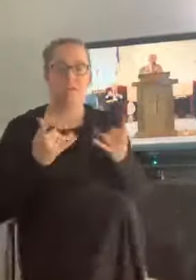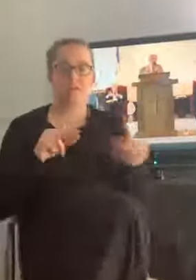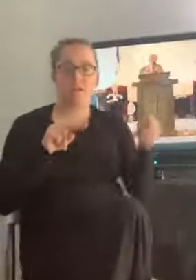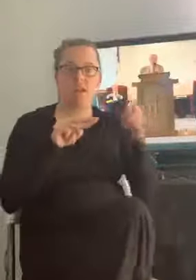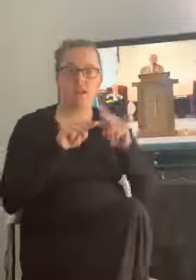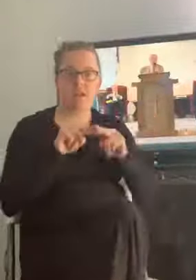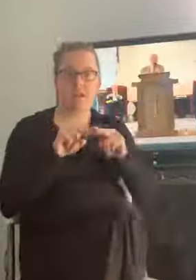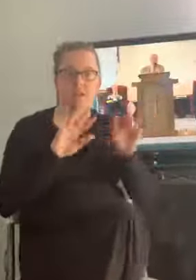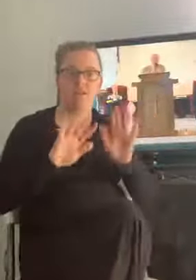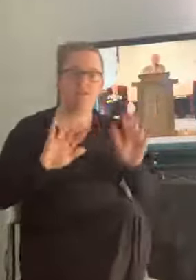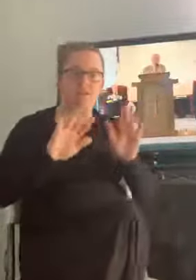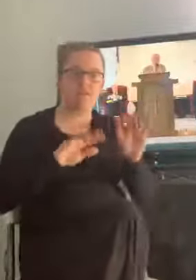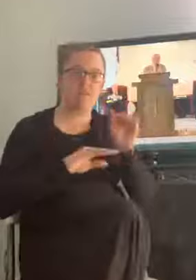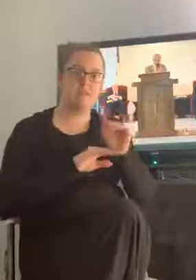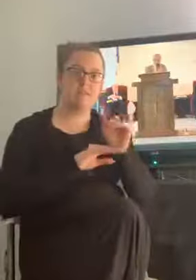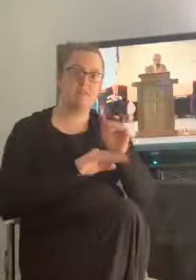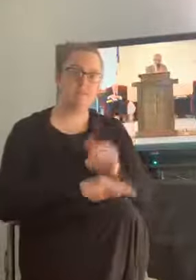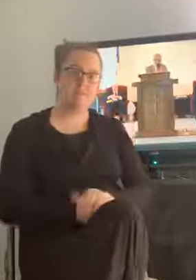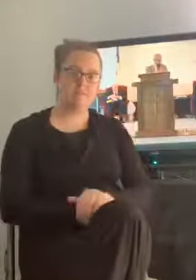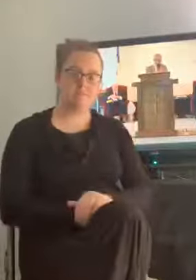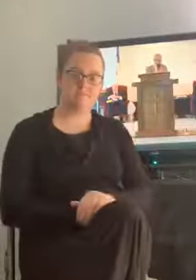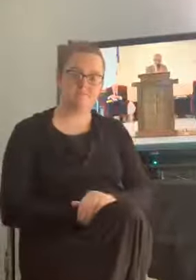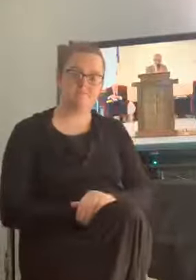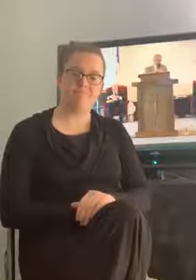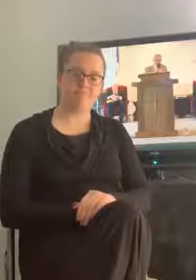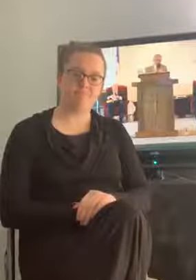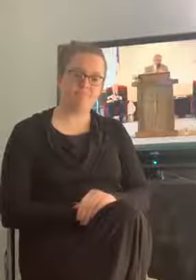ministry during this period of